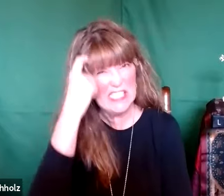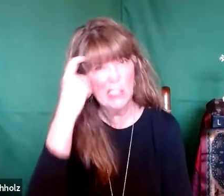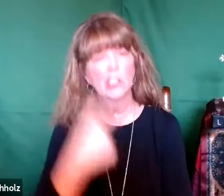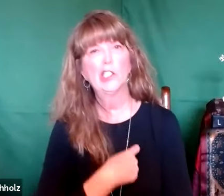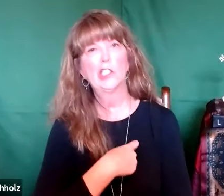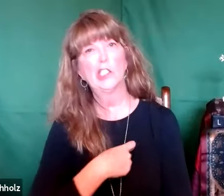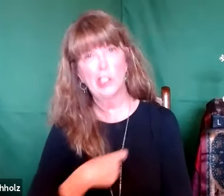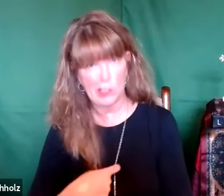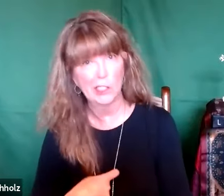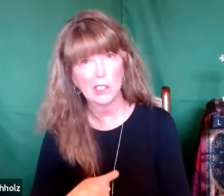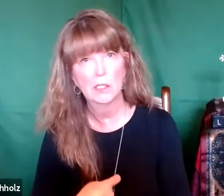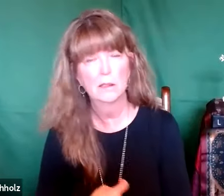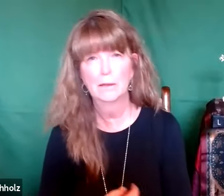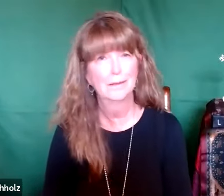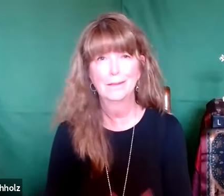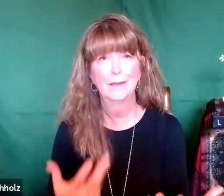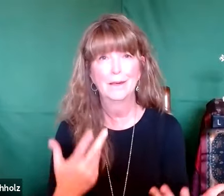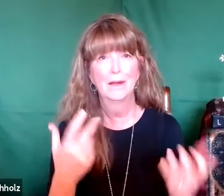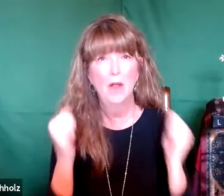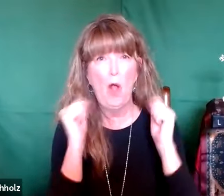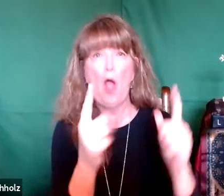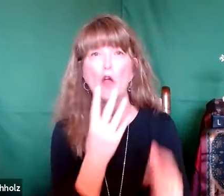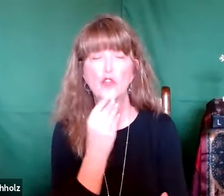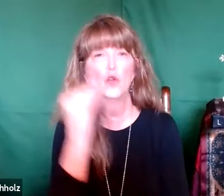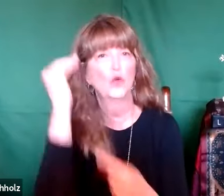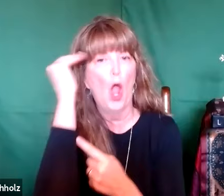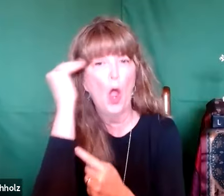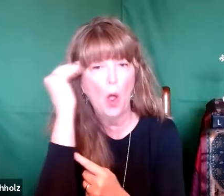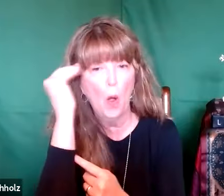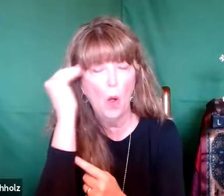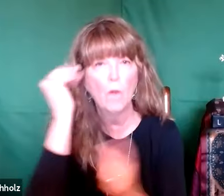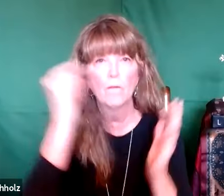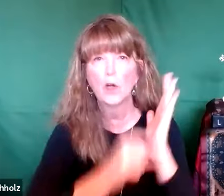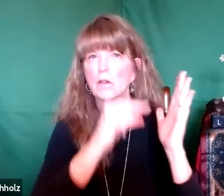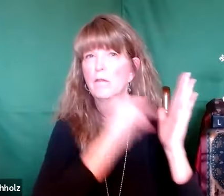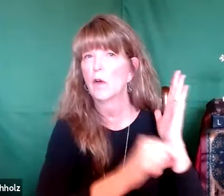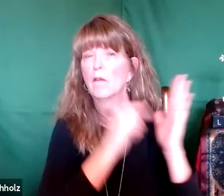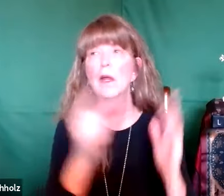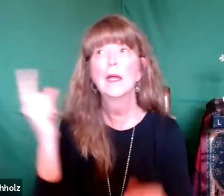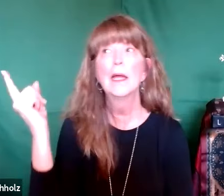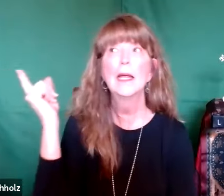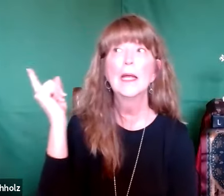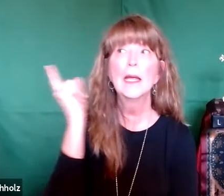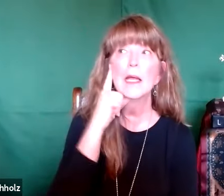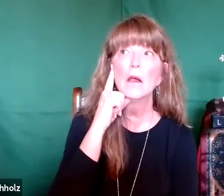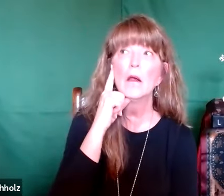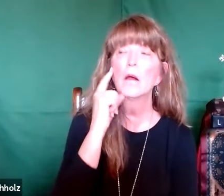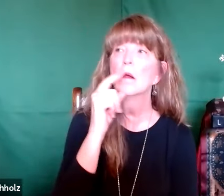They memorize scripture, they etch it into their minds and their hearts. So all of the Jewish people in